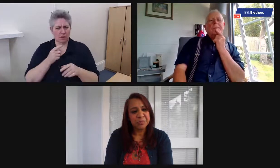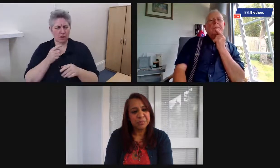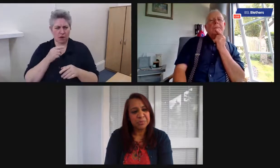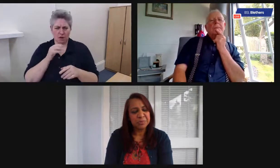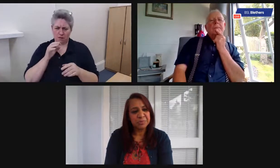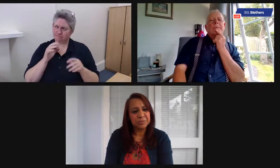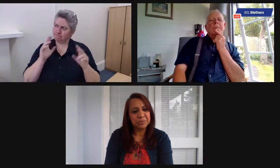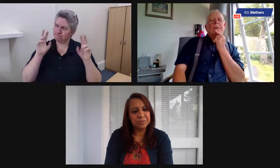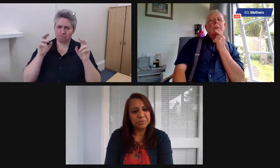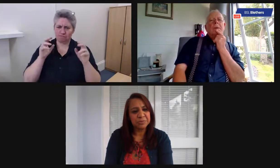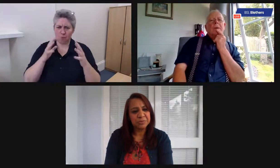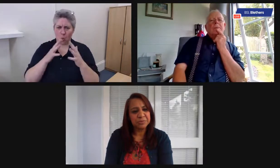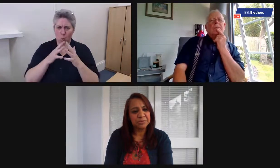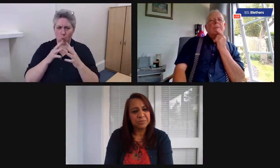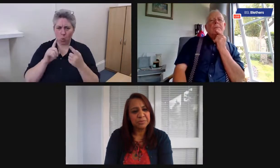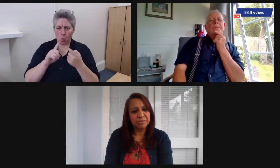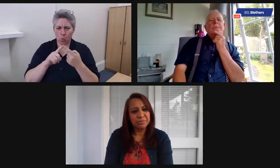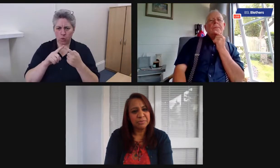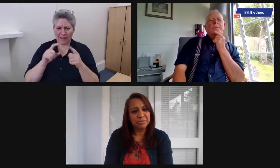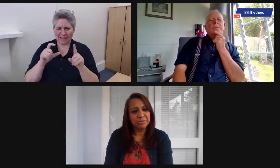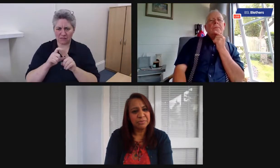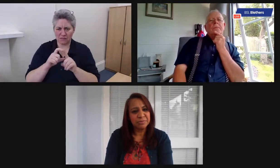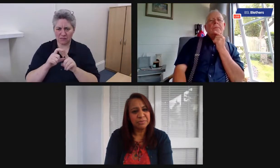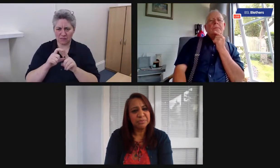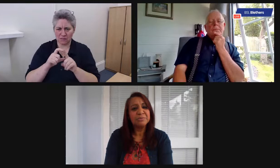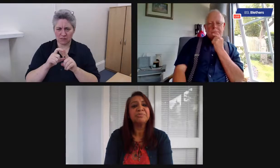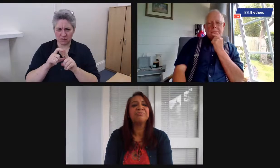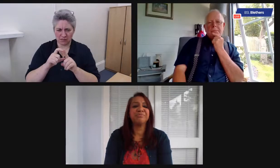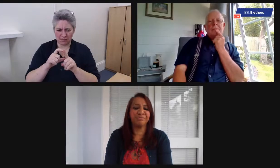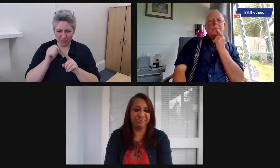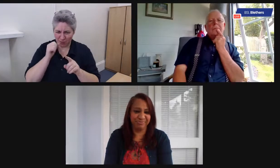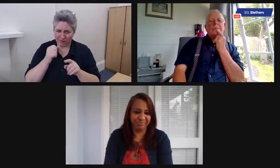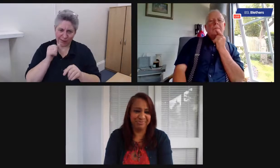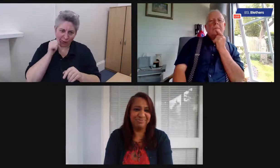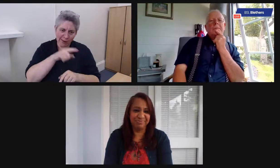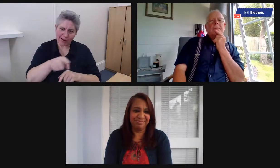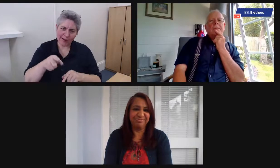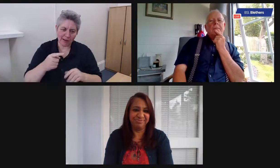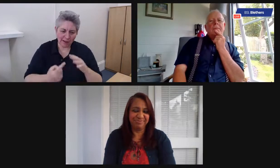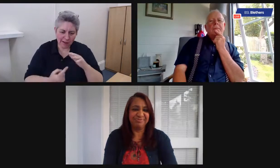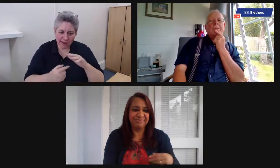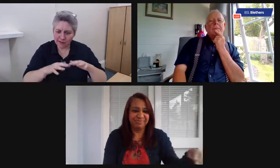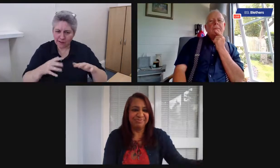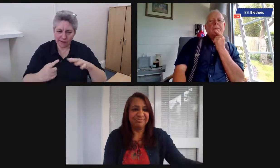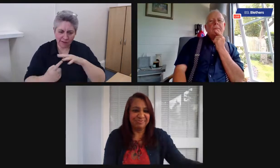So, guys, the next thing I want to ask you about is the dreaded weed.